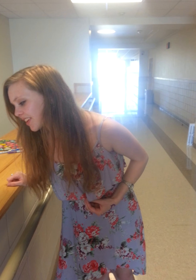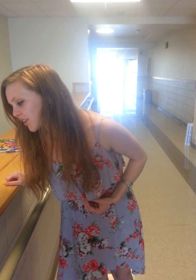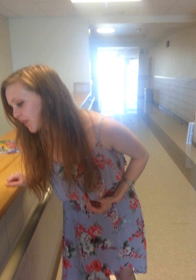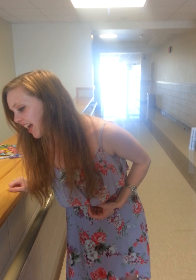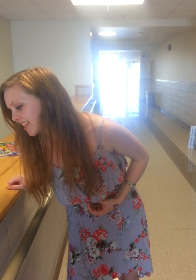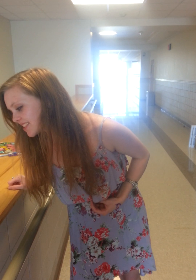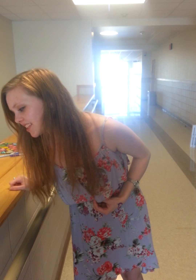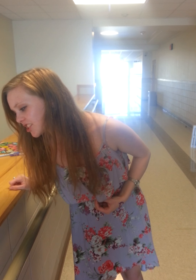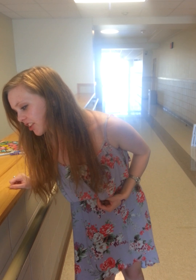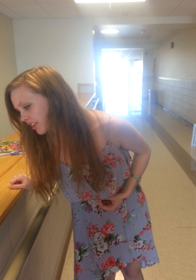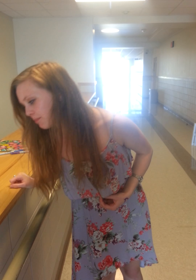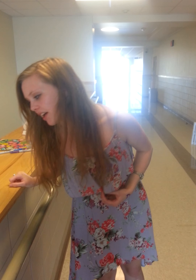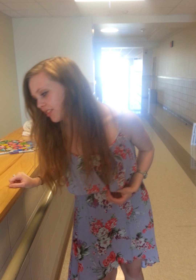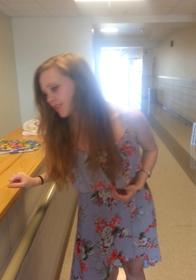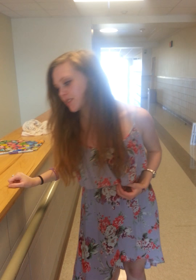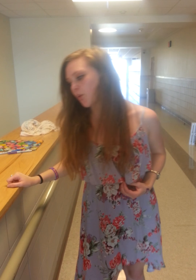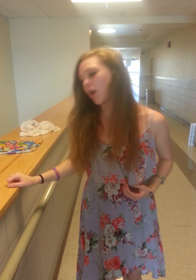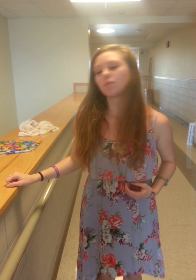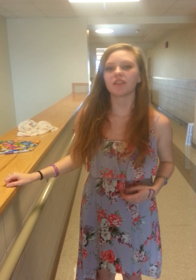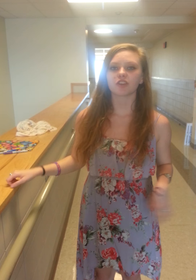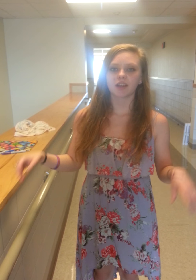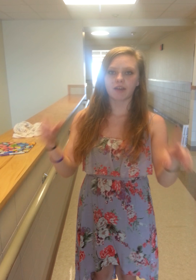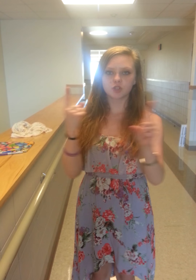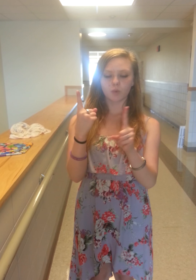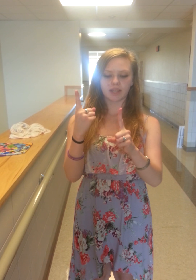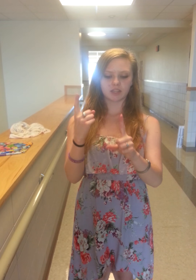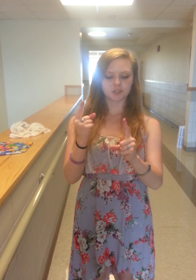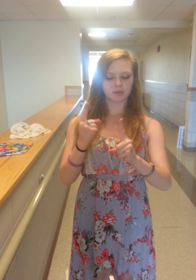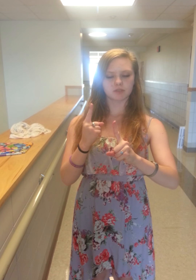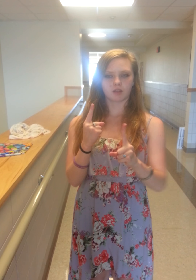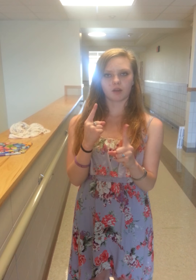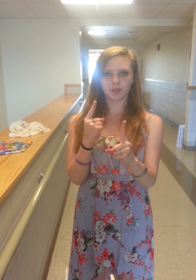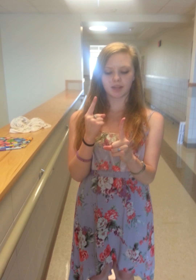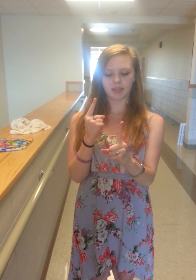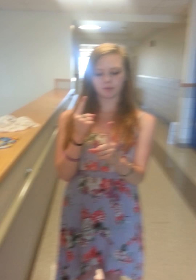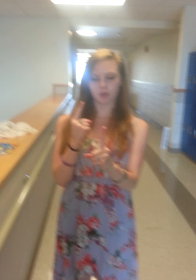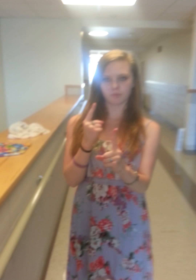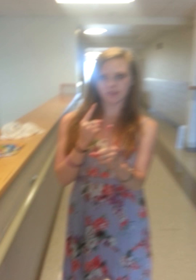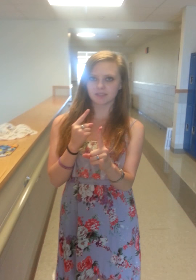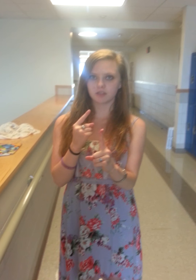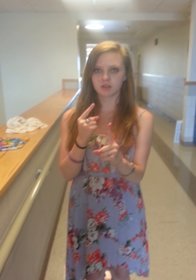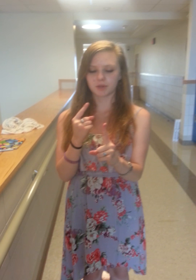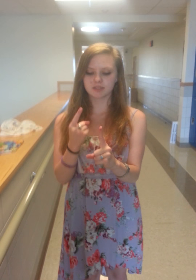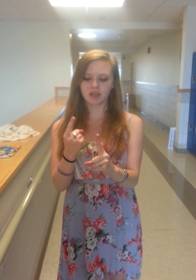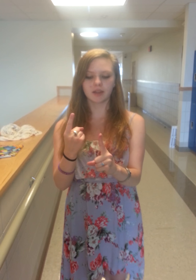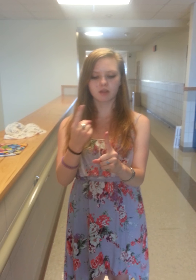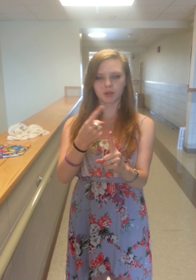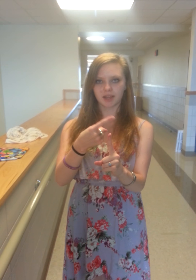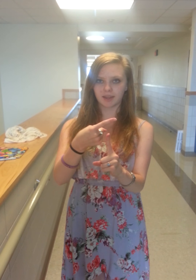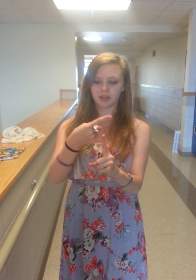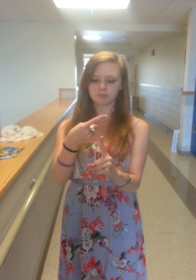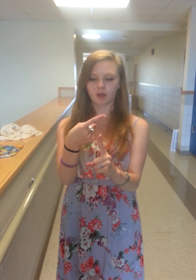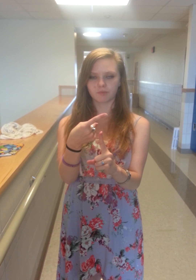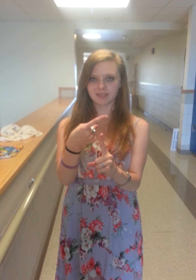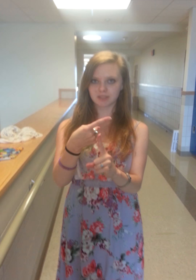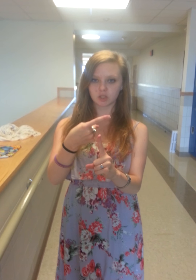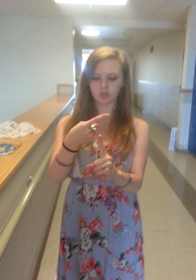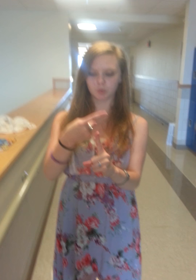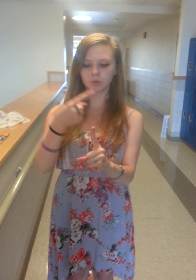We haven't seen each other in a month. So 1 month, you're going to have two one hand shapes, non-dominant hand, palm facing your dominant side, dominant hand, palm facing you.